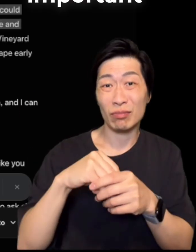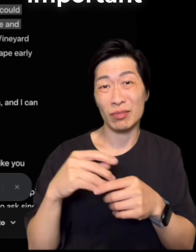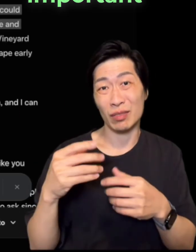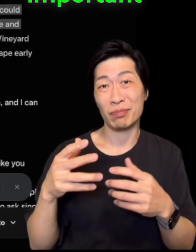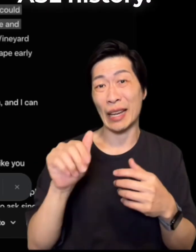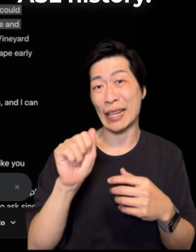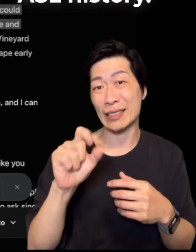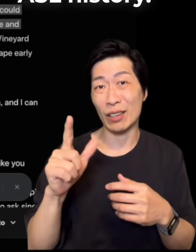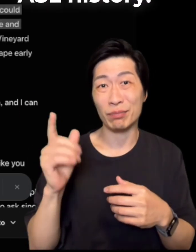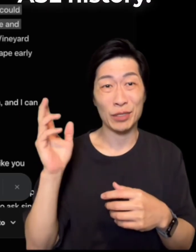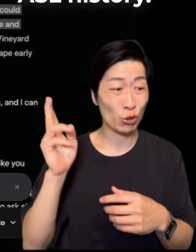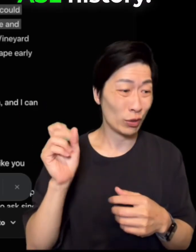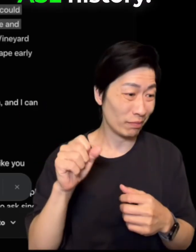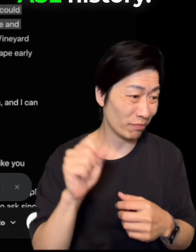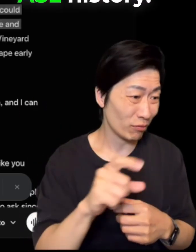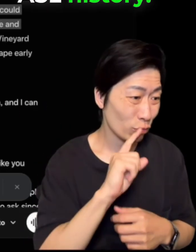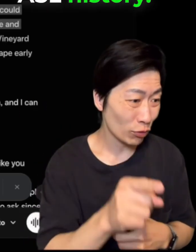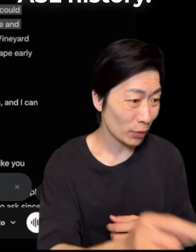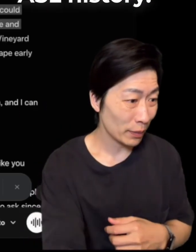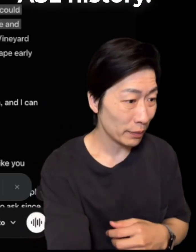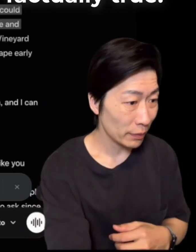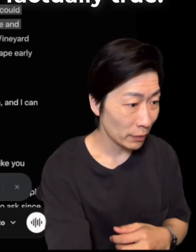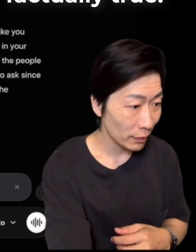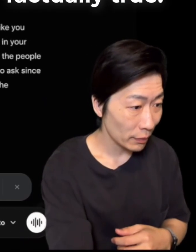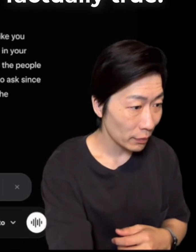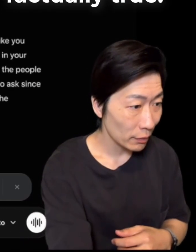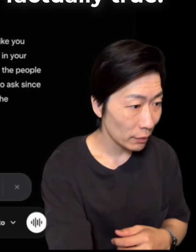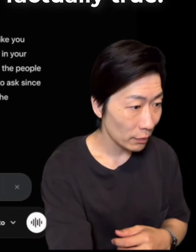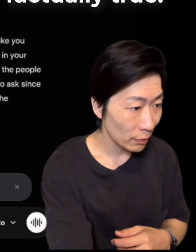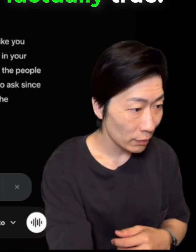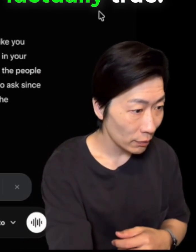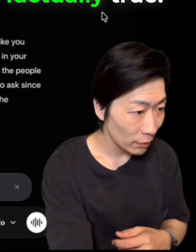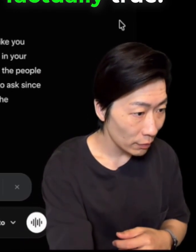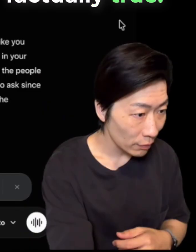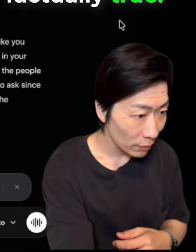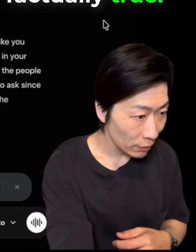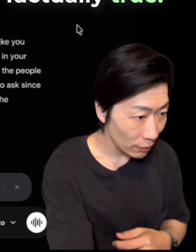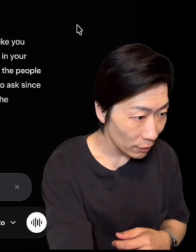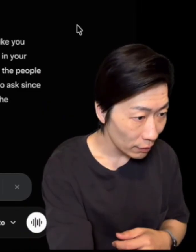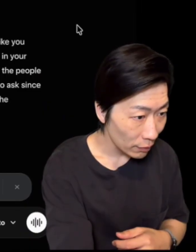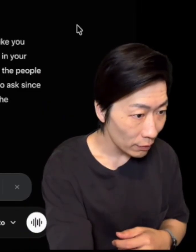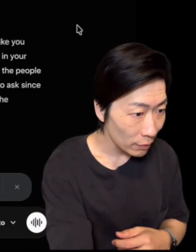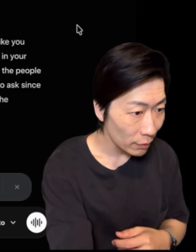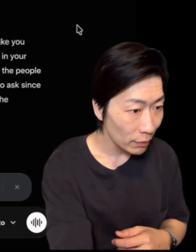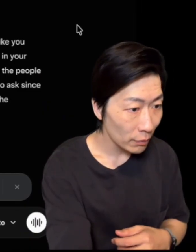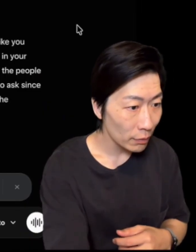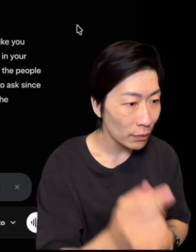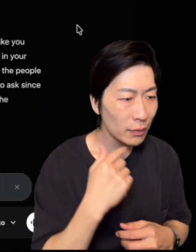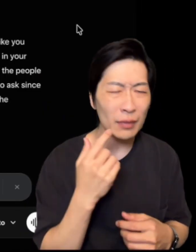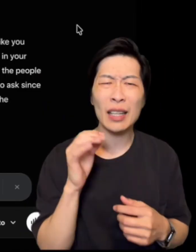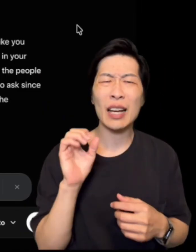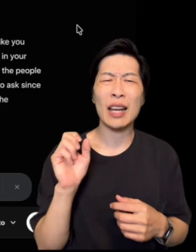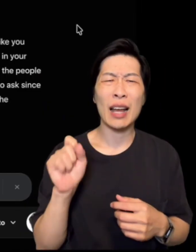And it is important, and it's part of ASL history. So yeah, it is factually true.